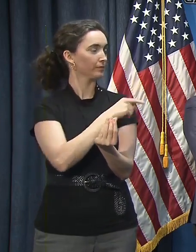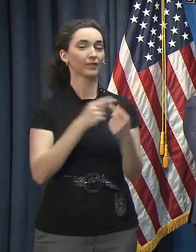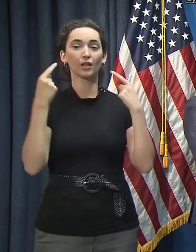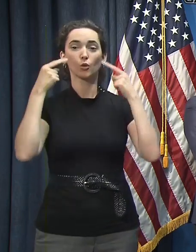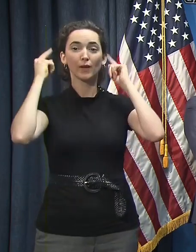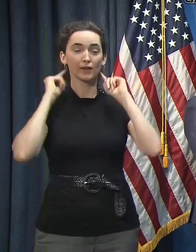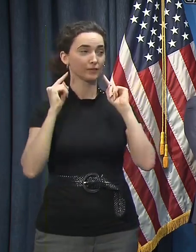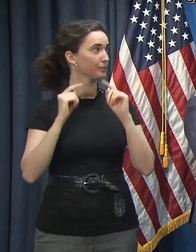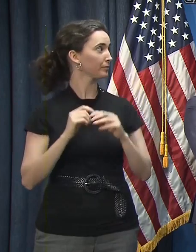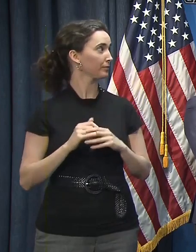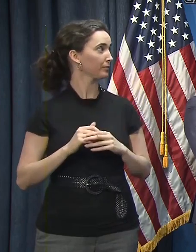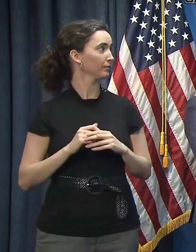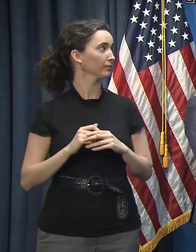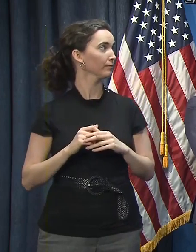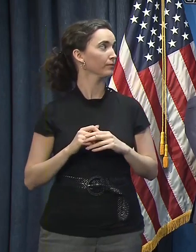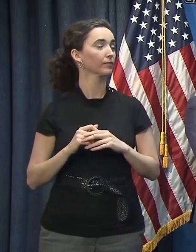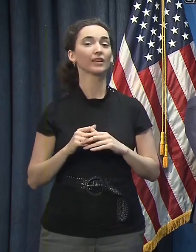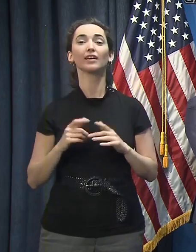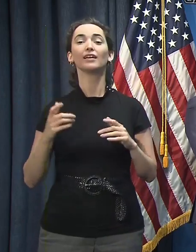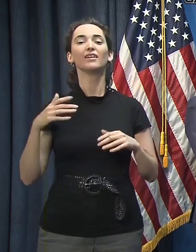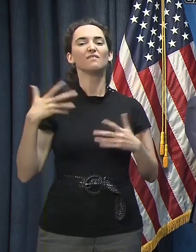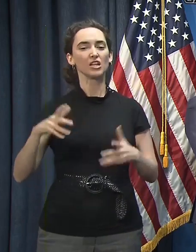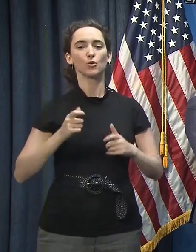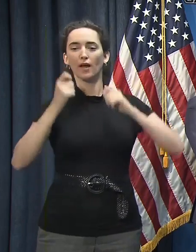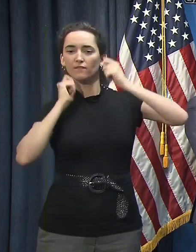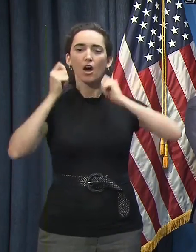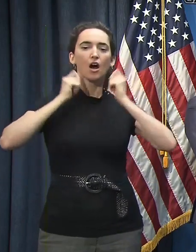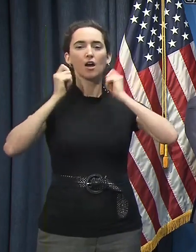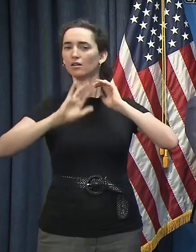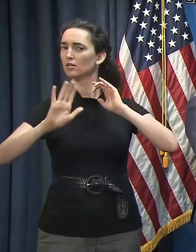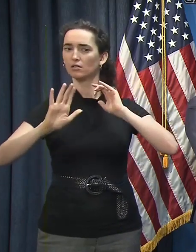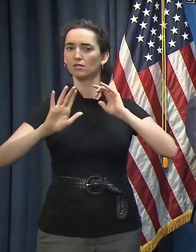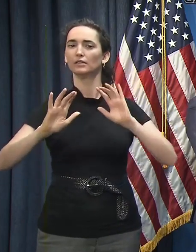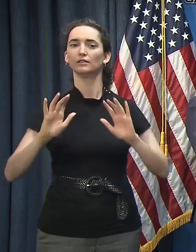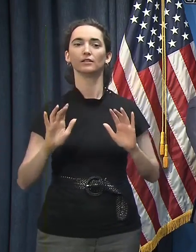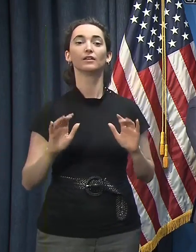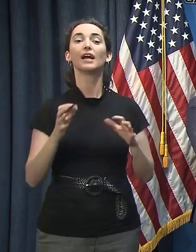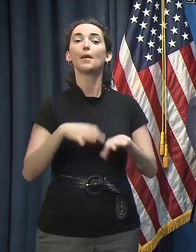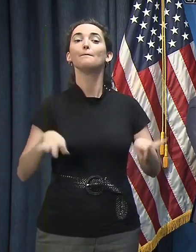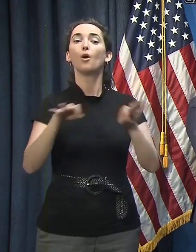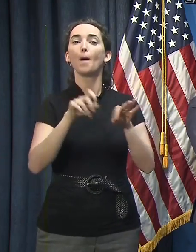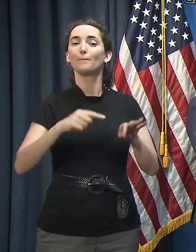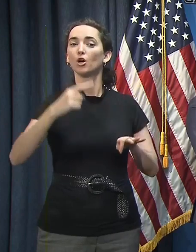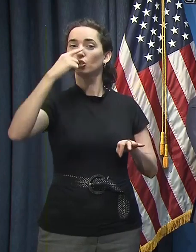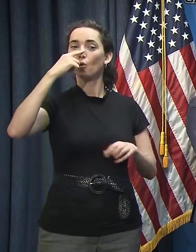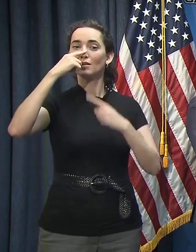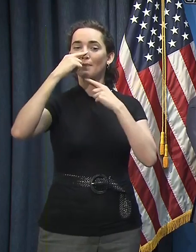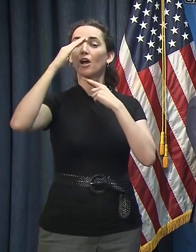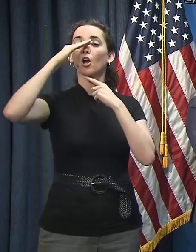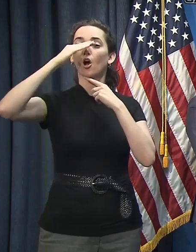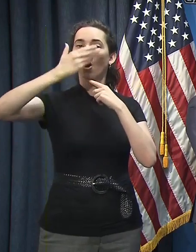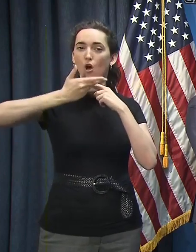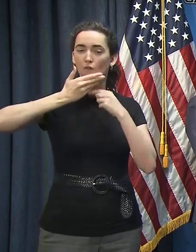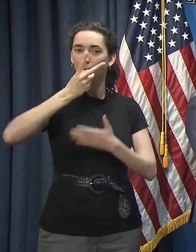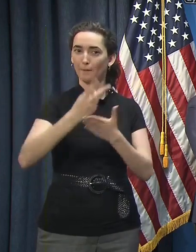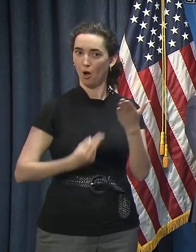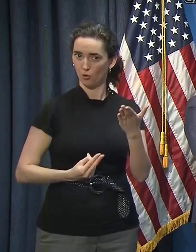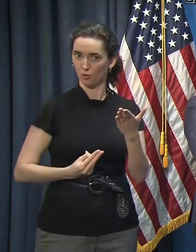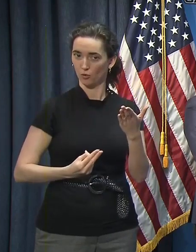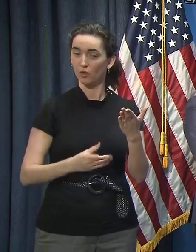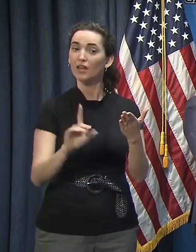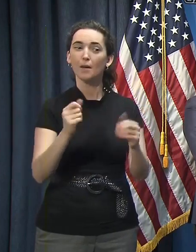and critically try to adjust it as little as possible. And importantly, the mask needs to cover my nose and my mouth. You need to make sure that you've got